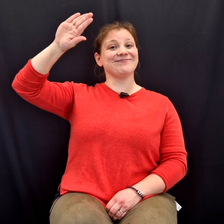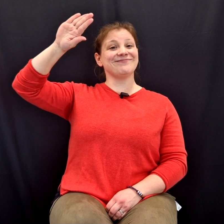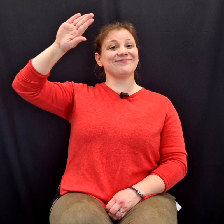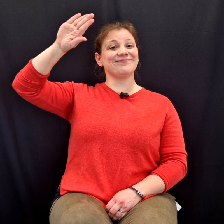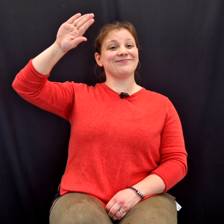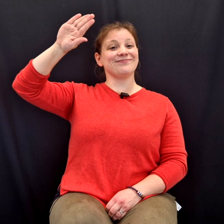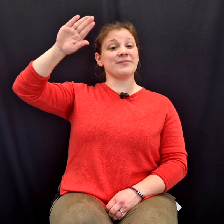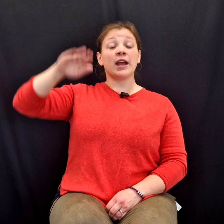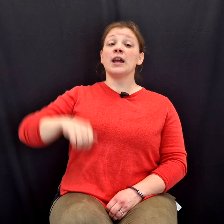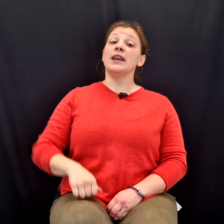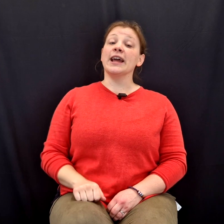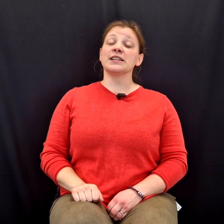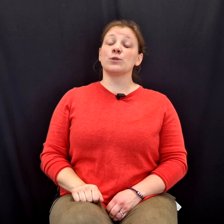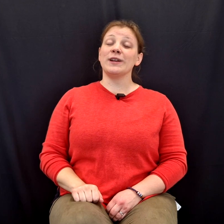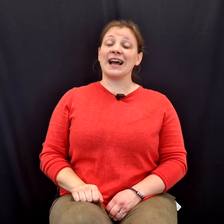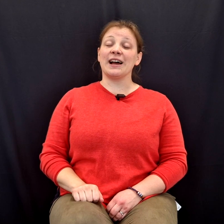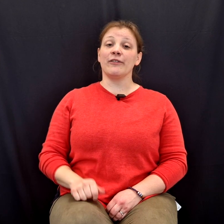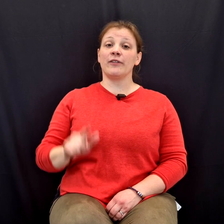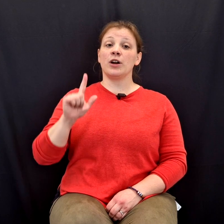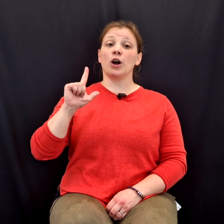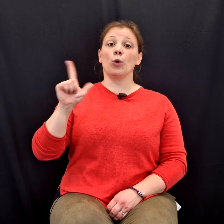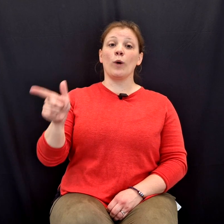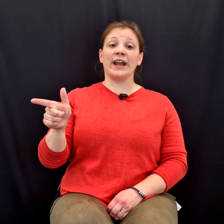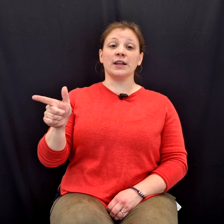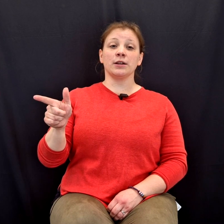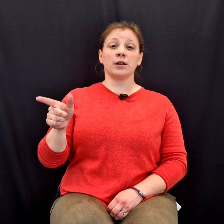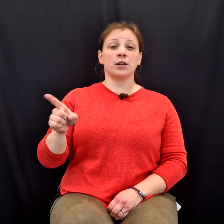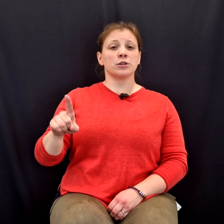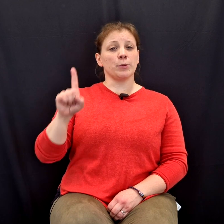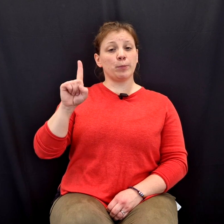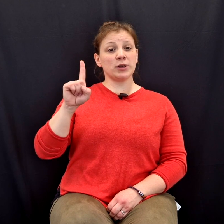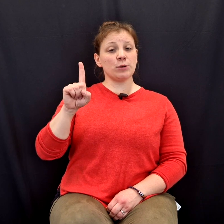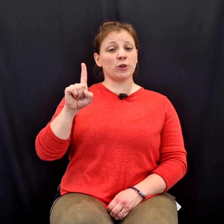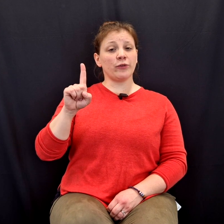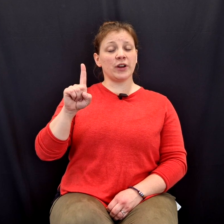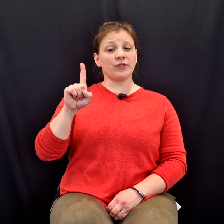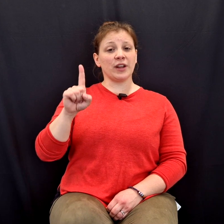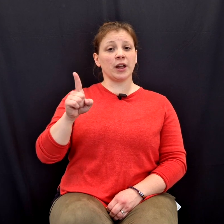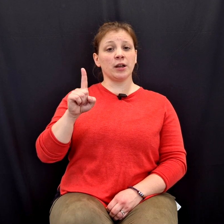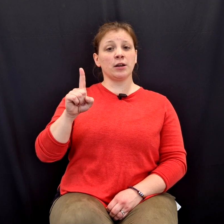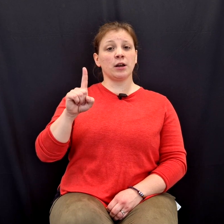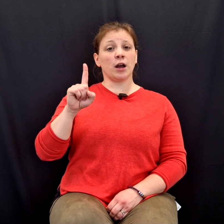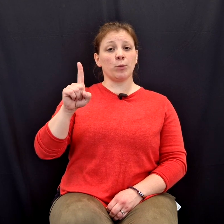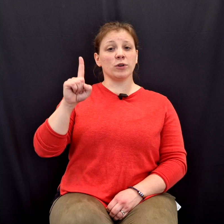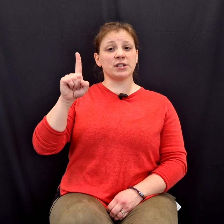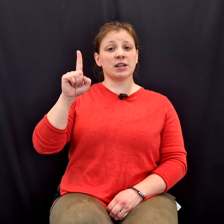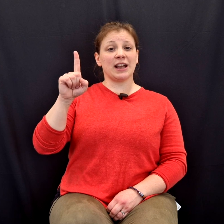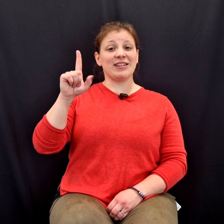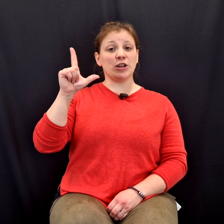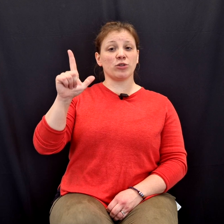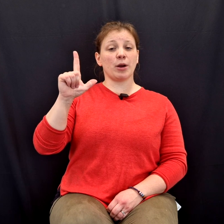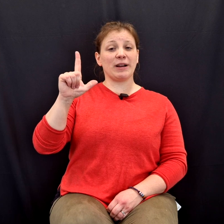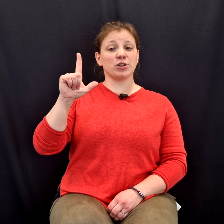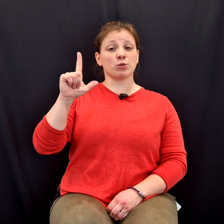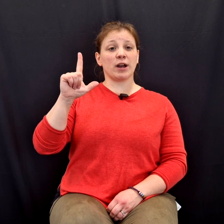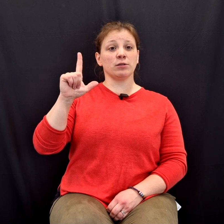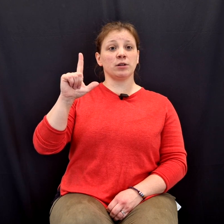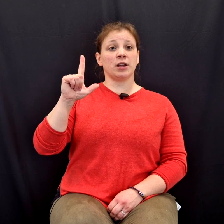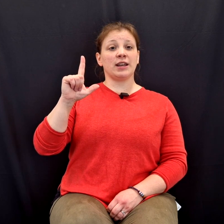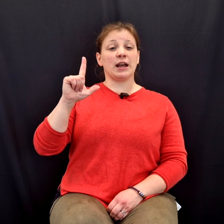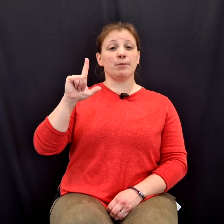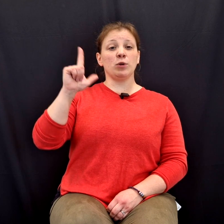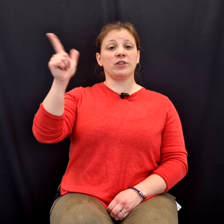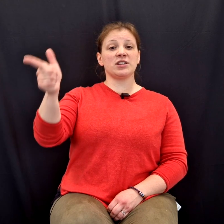Holiday. Next, we have Away. So pointing with your first finger upwards and then your thumb out as